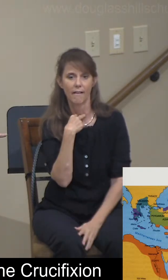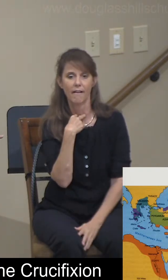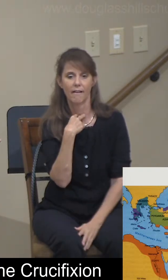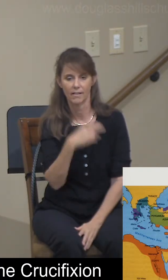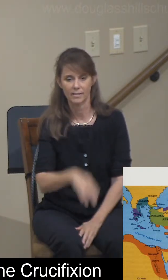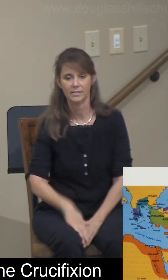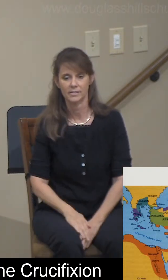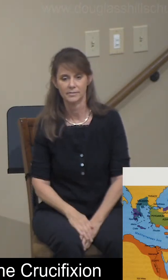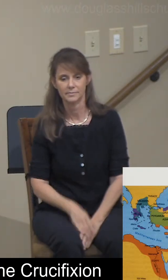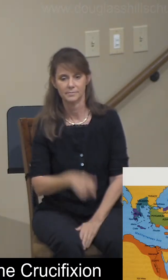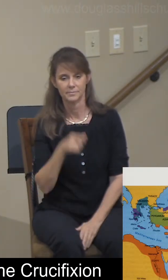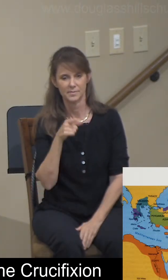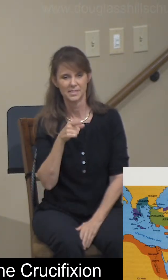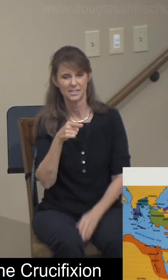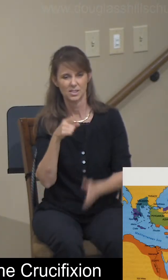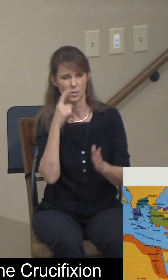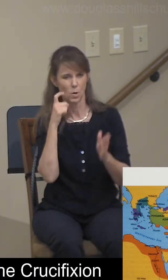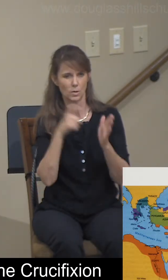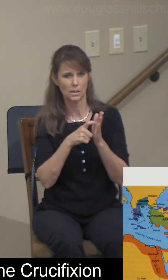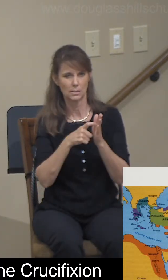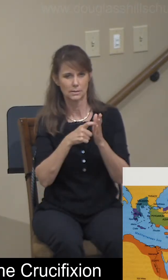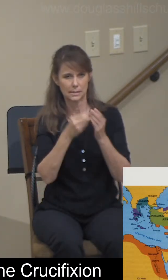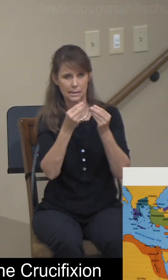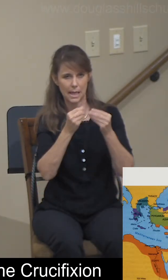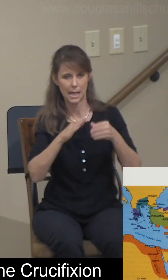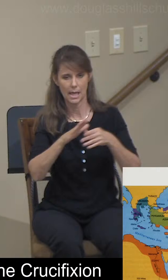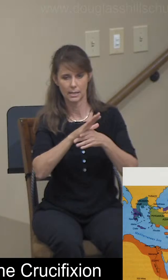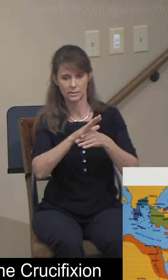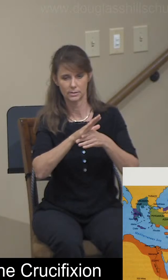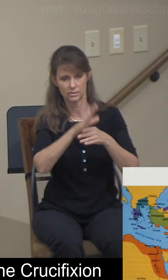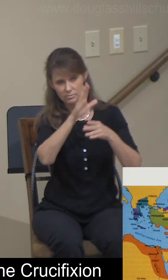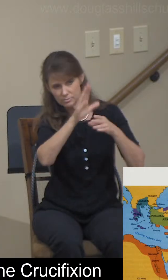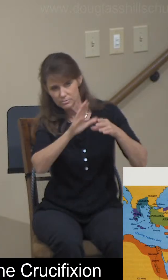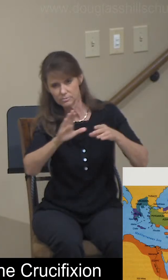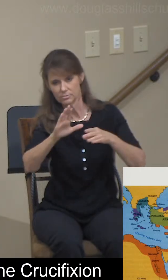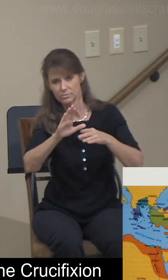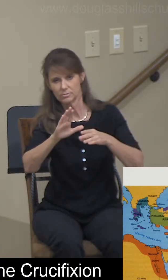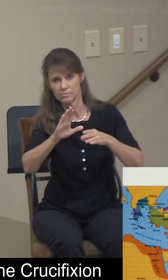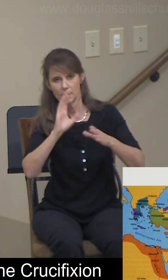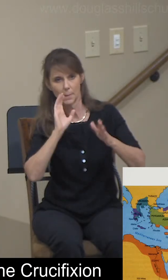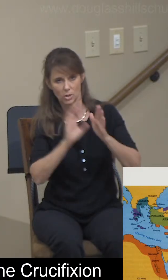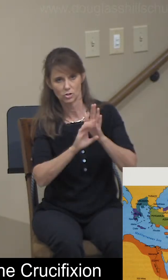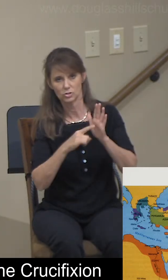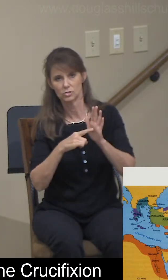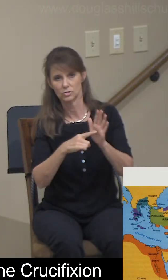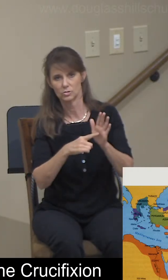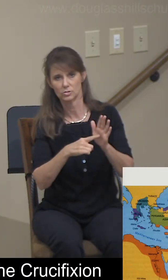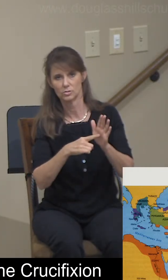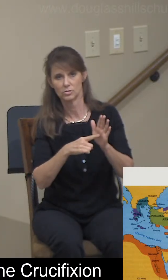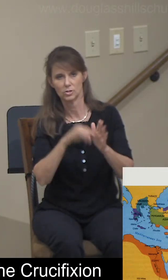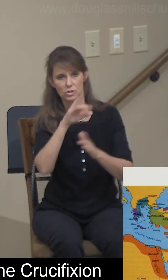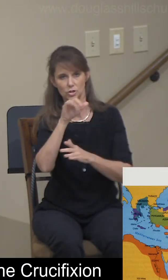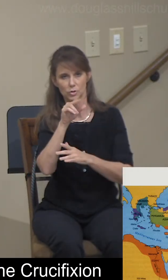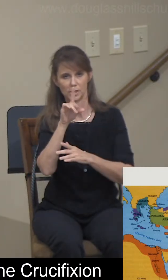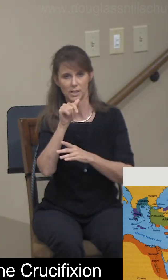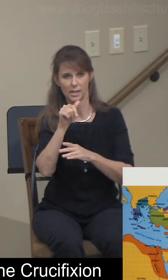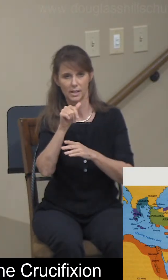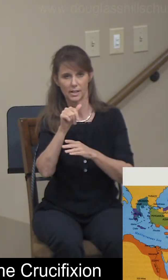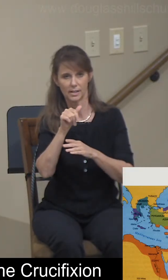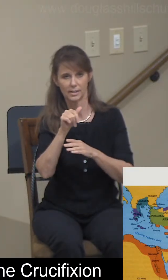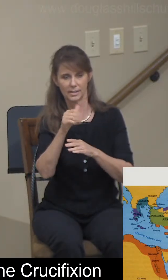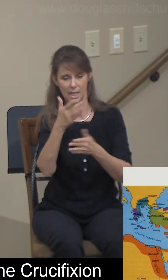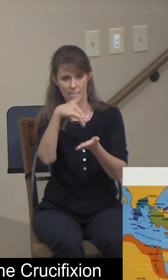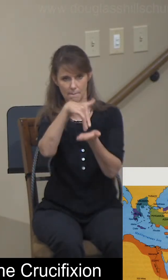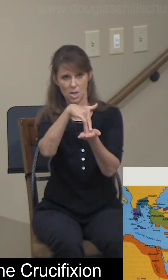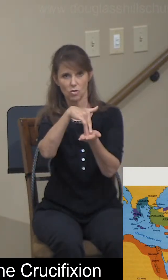largest swaths of land there in the image between these two. And part of being